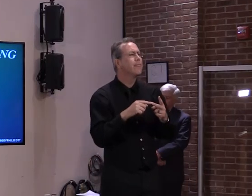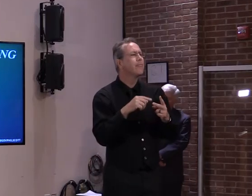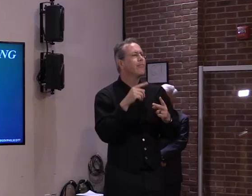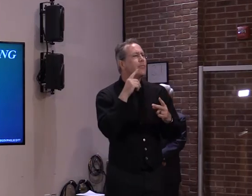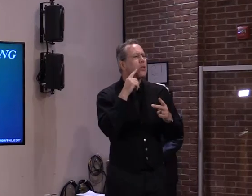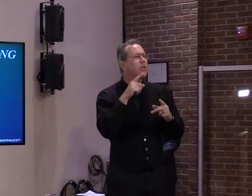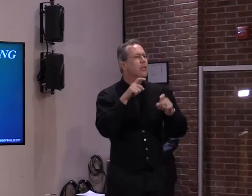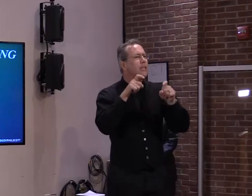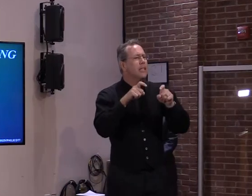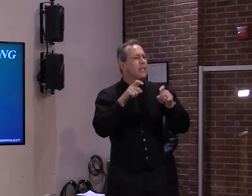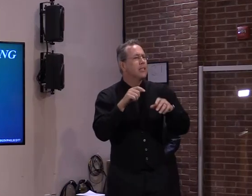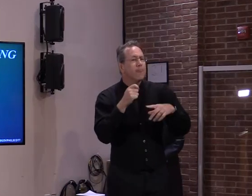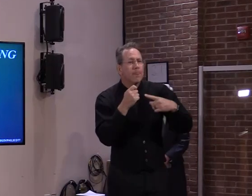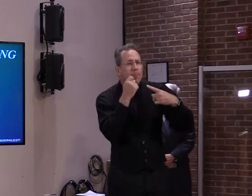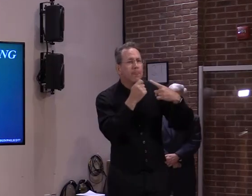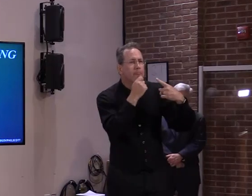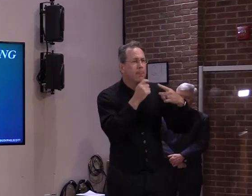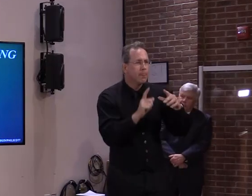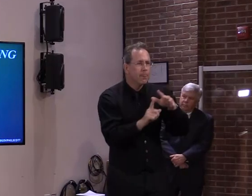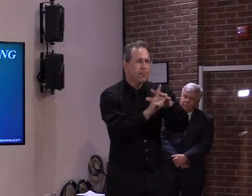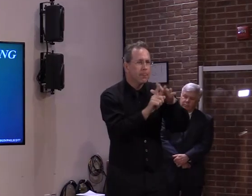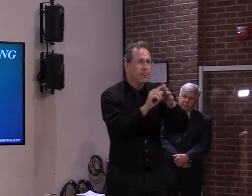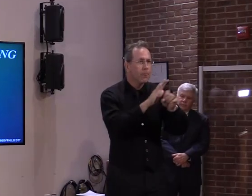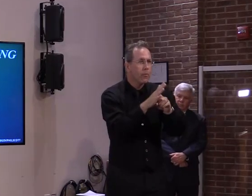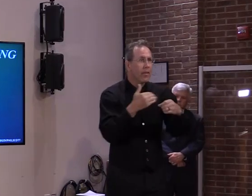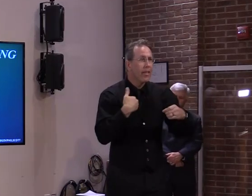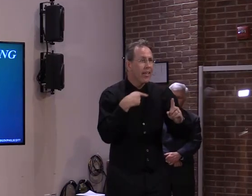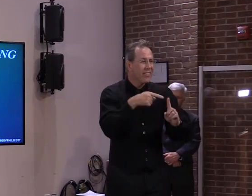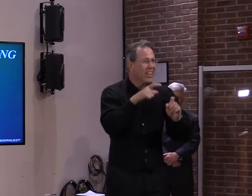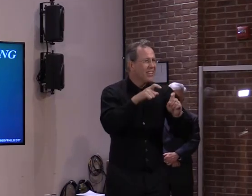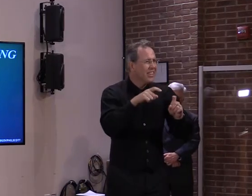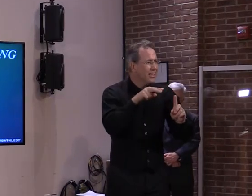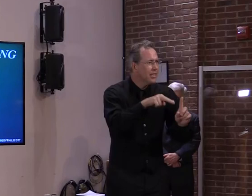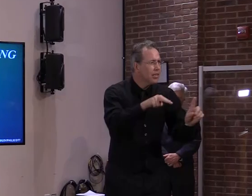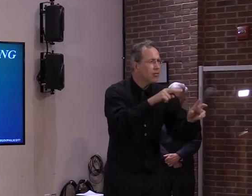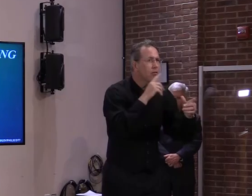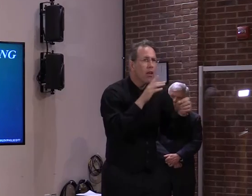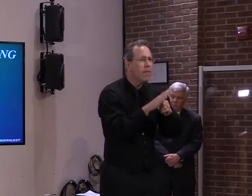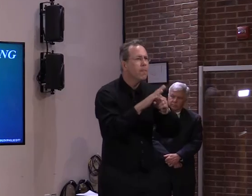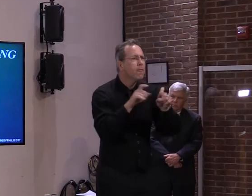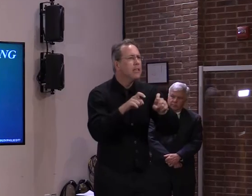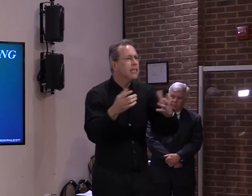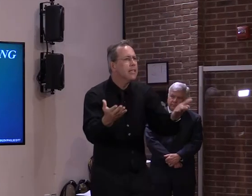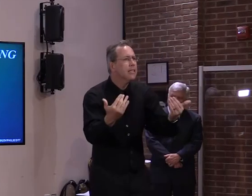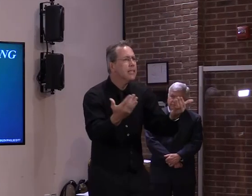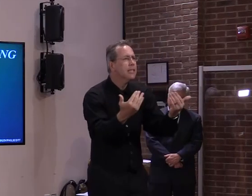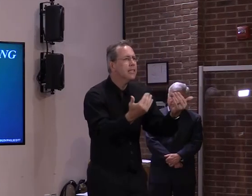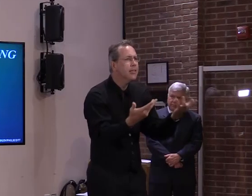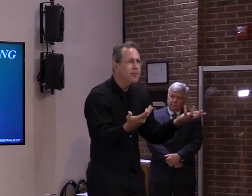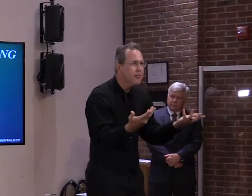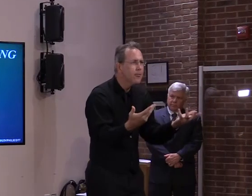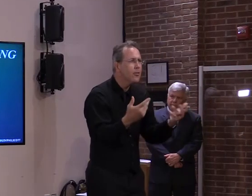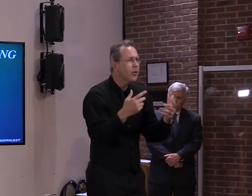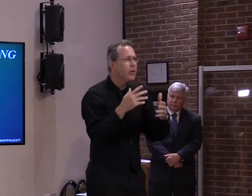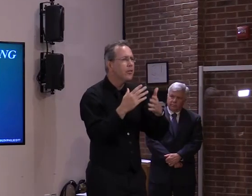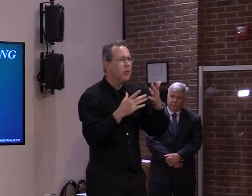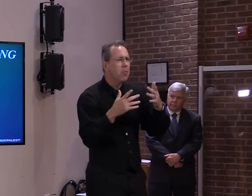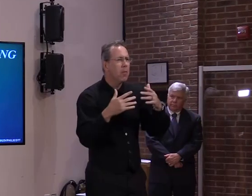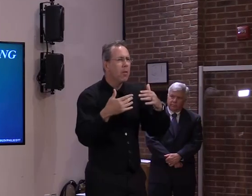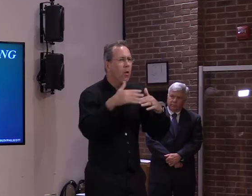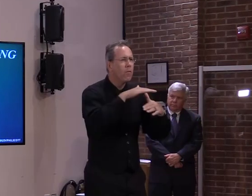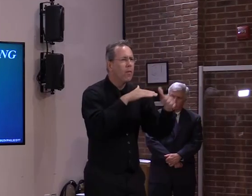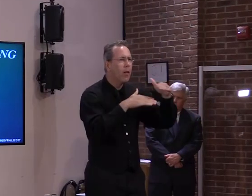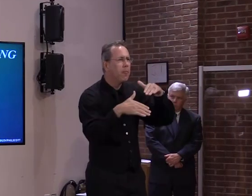virus in the state, amount of community transmission occurring within the state. And these are